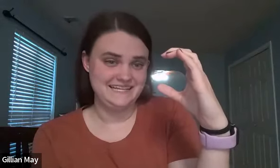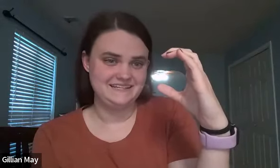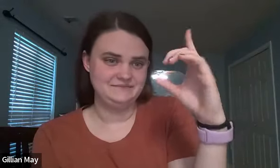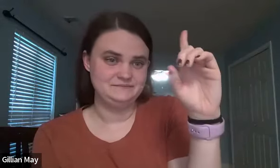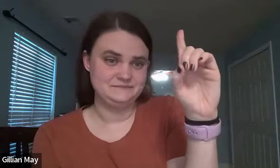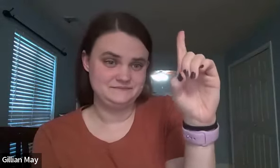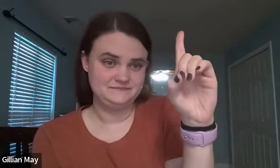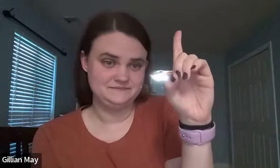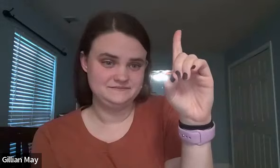D,